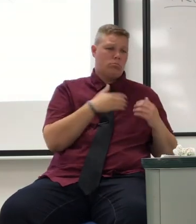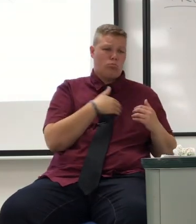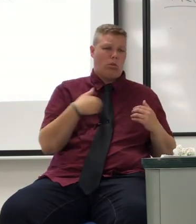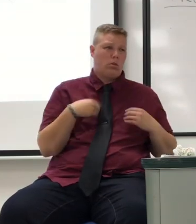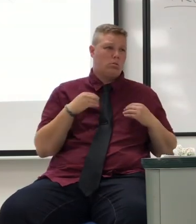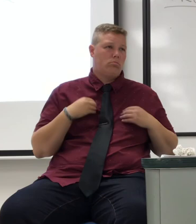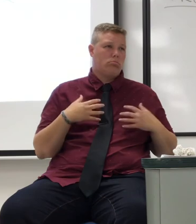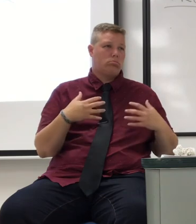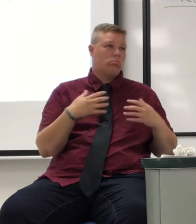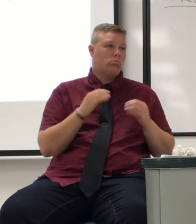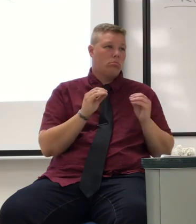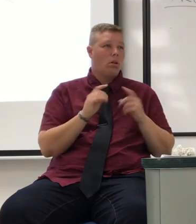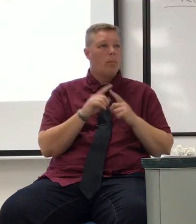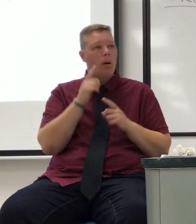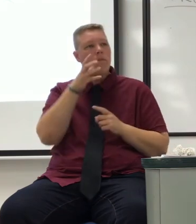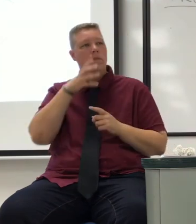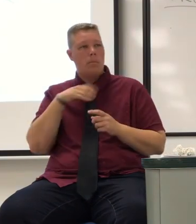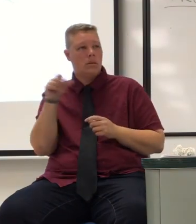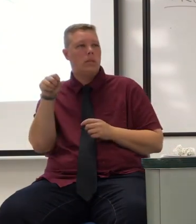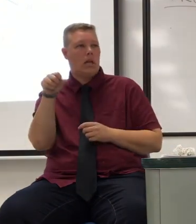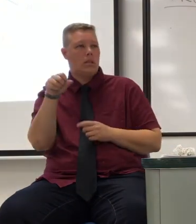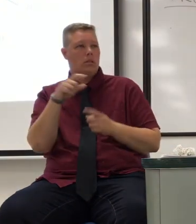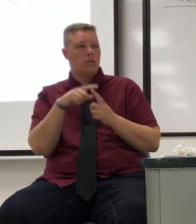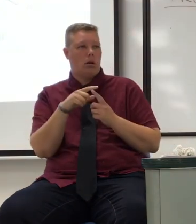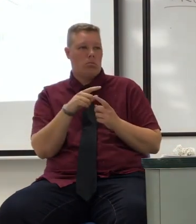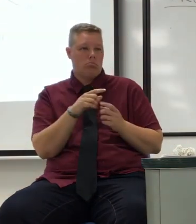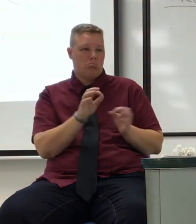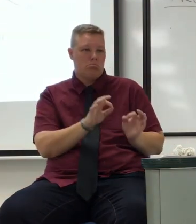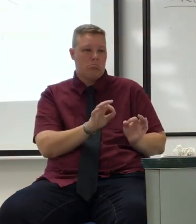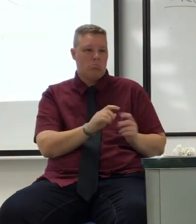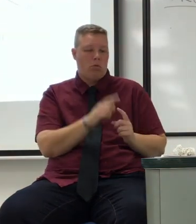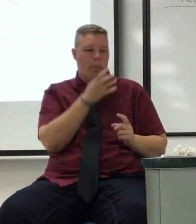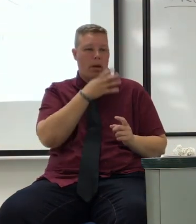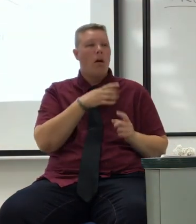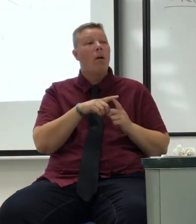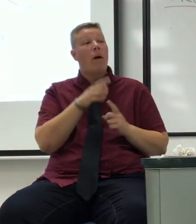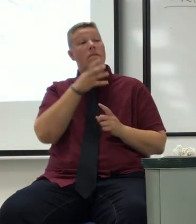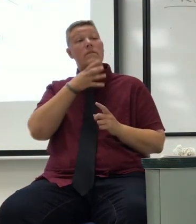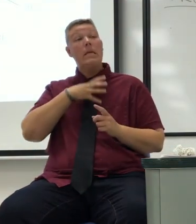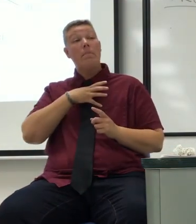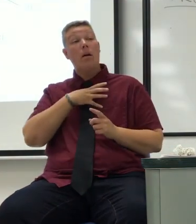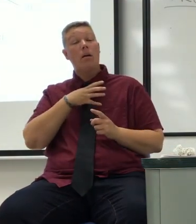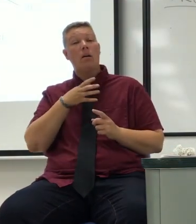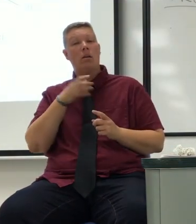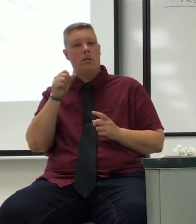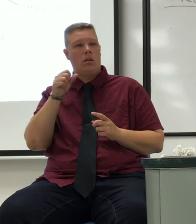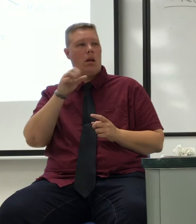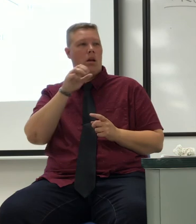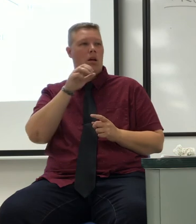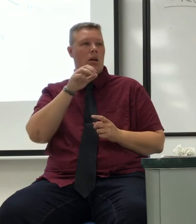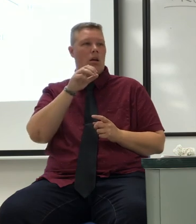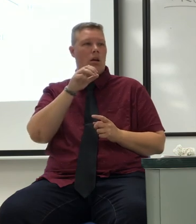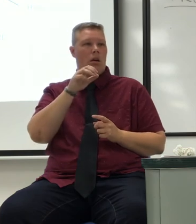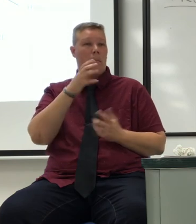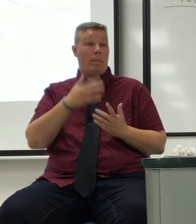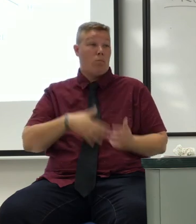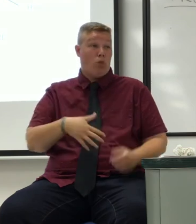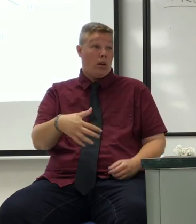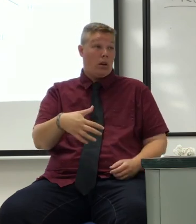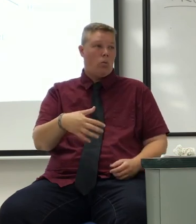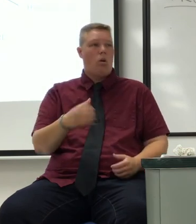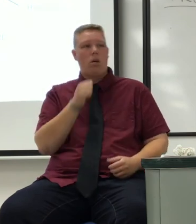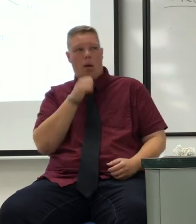player, okay? No significance in the males. But for females, let's consider if the female is pregnant or